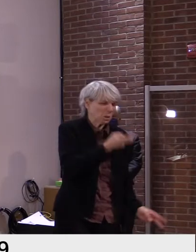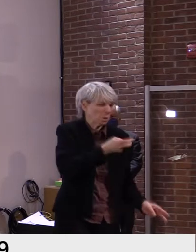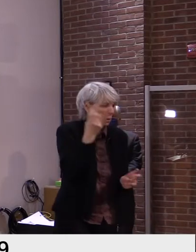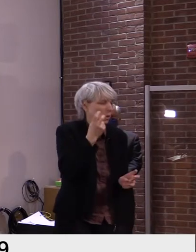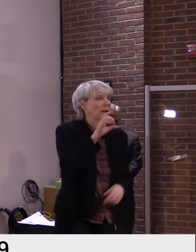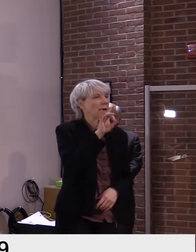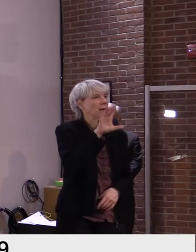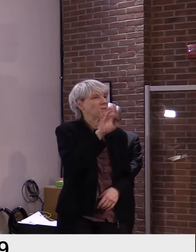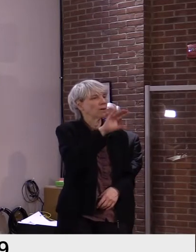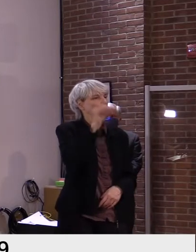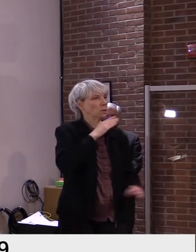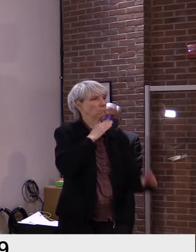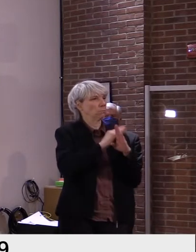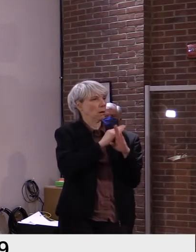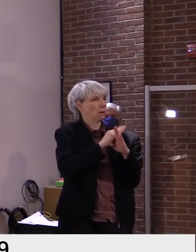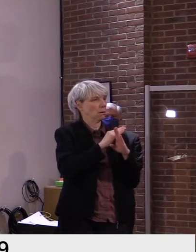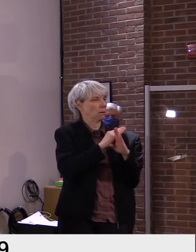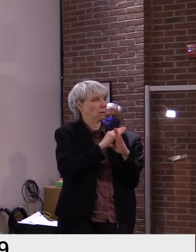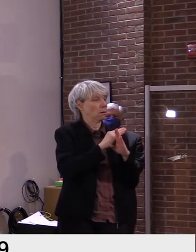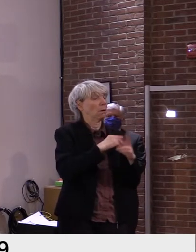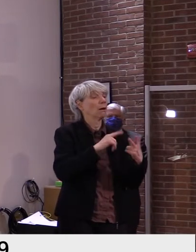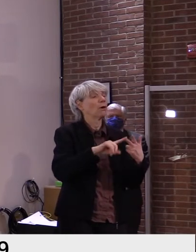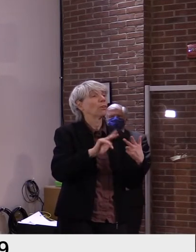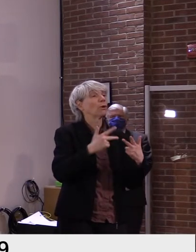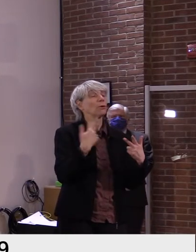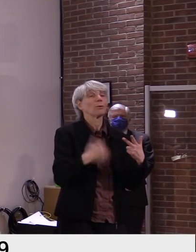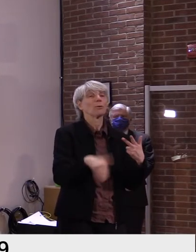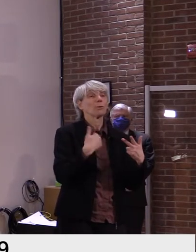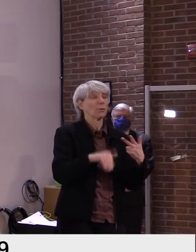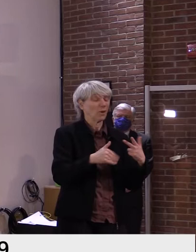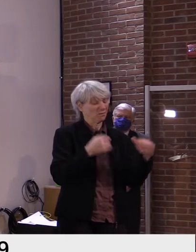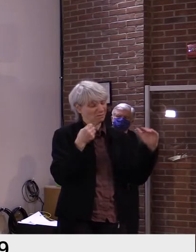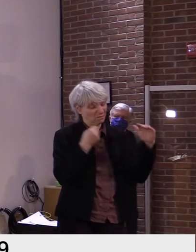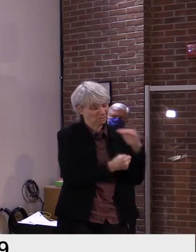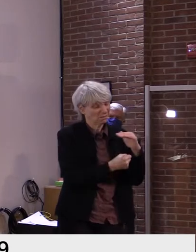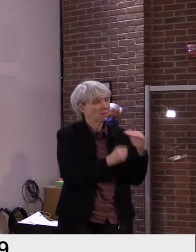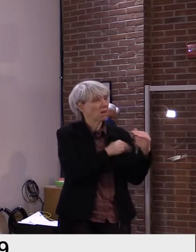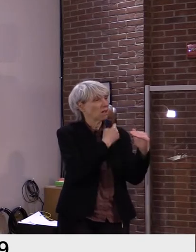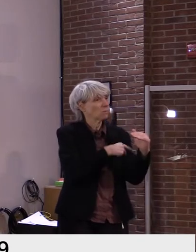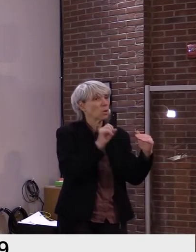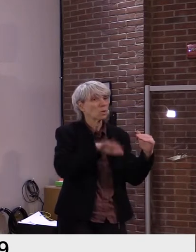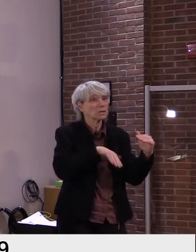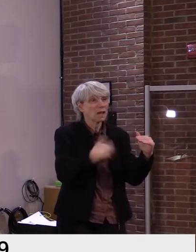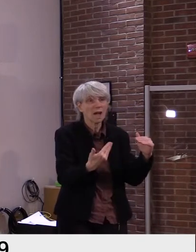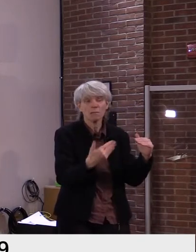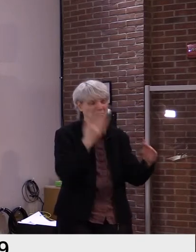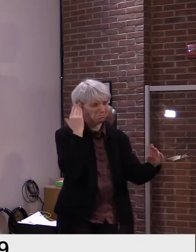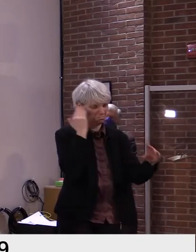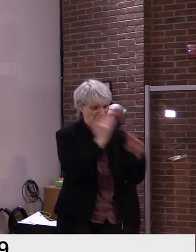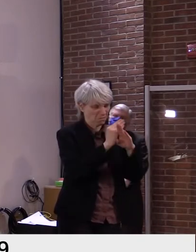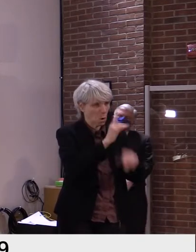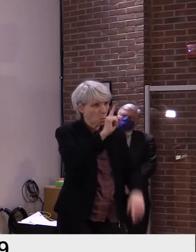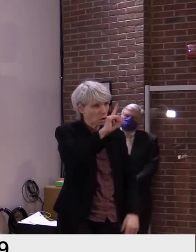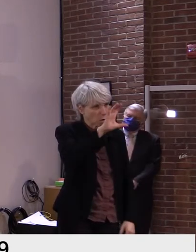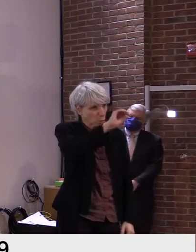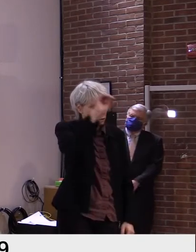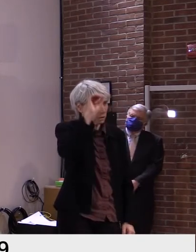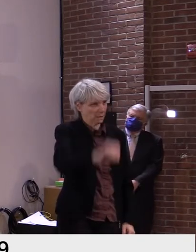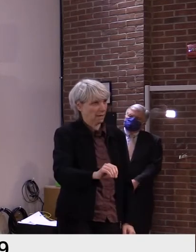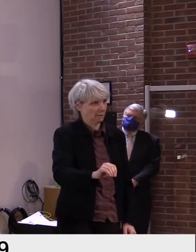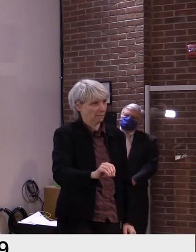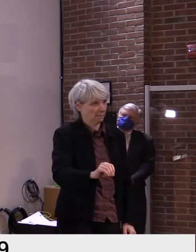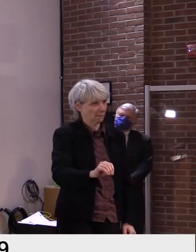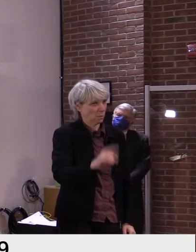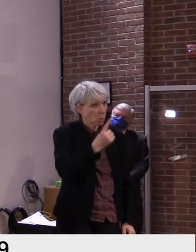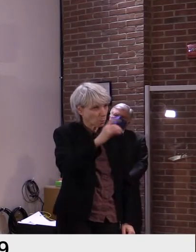efficacy rate and was 100% effective against hospitalization and death. This was irrespective of